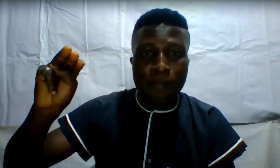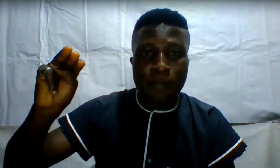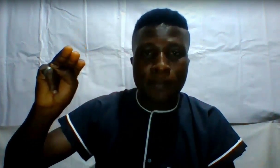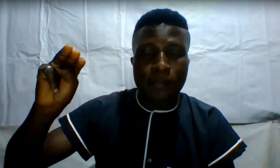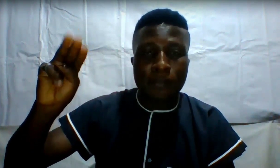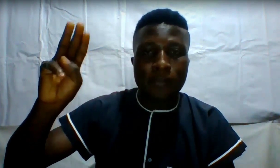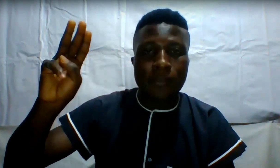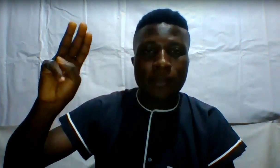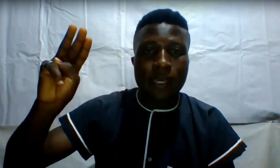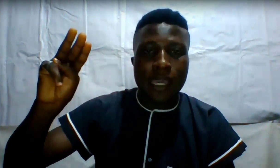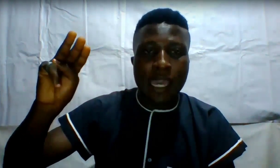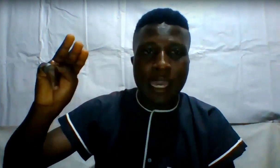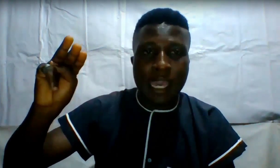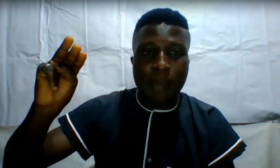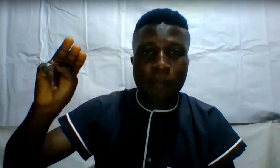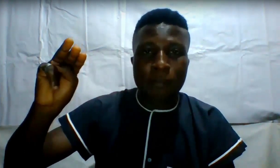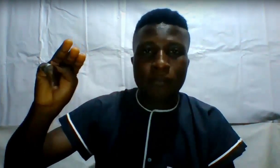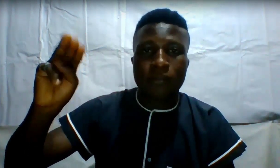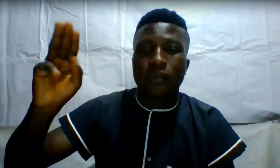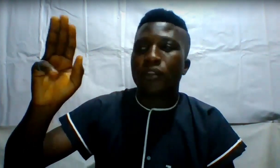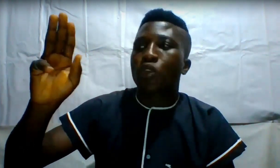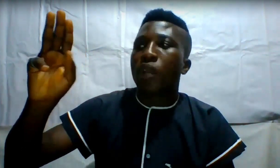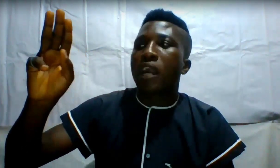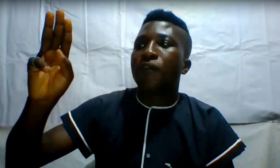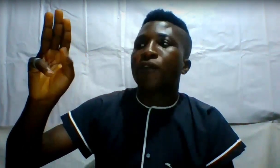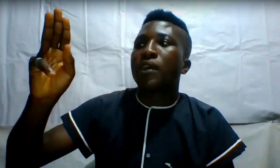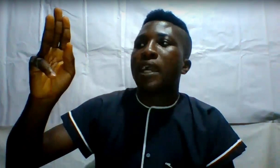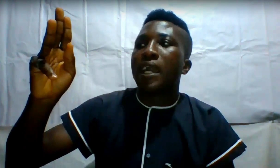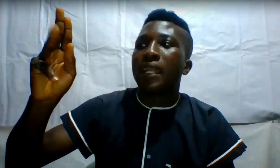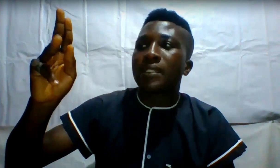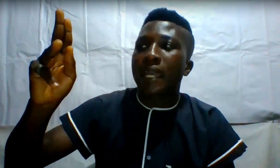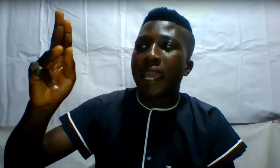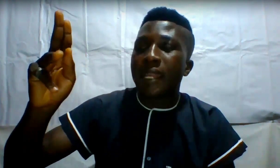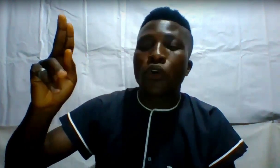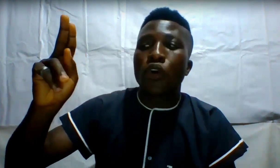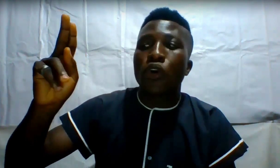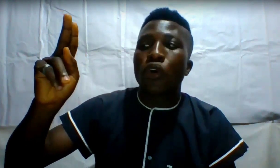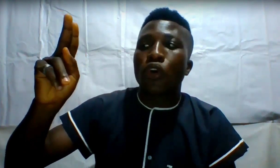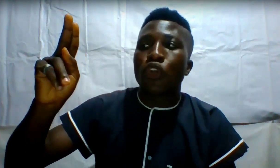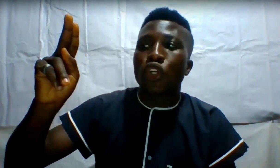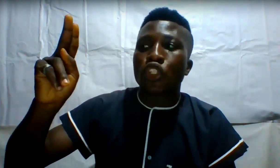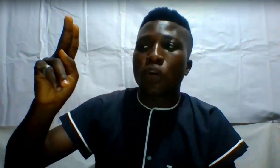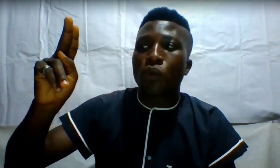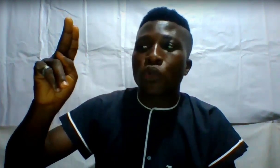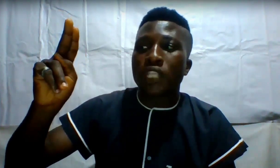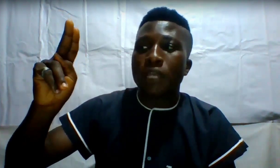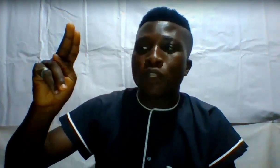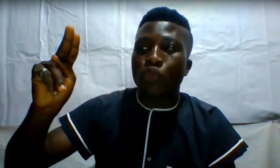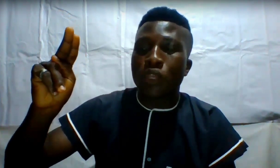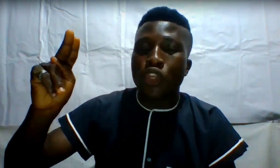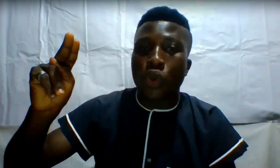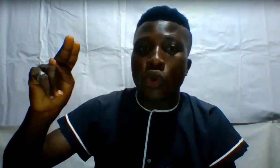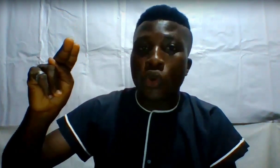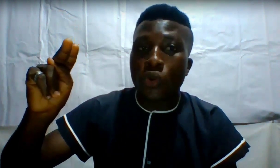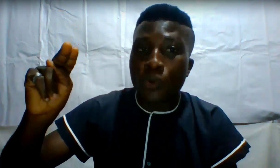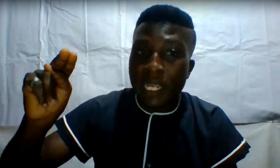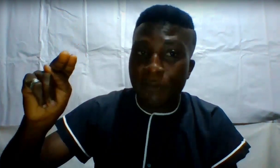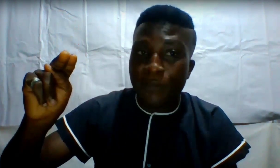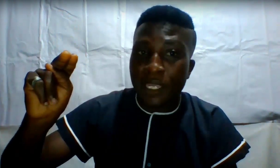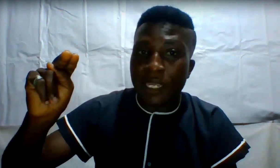M. So we have letter N now. Your thumb goes in between your ring finger and your middle finger. So